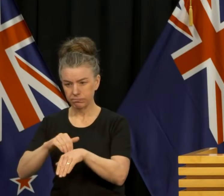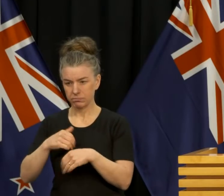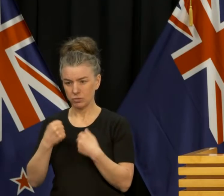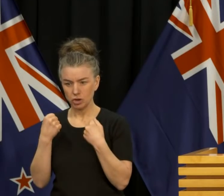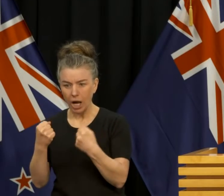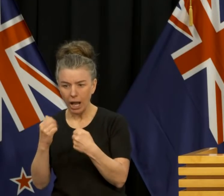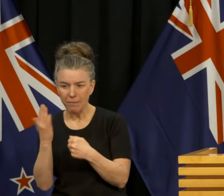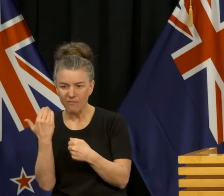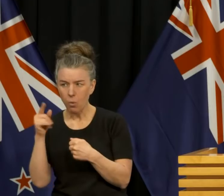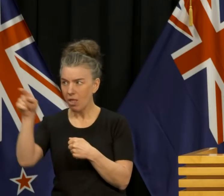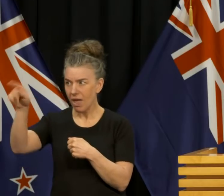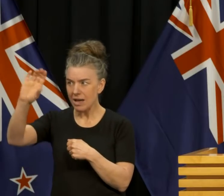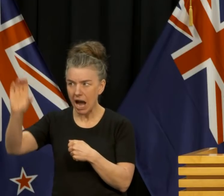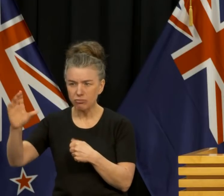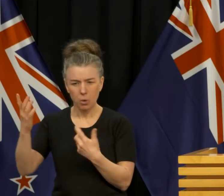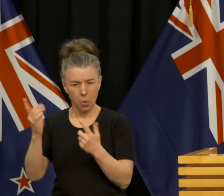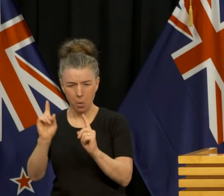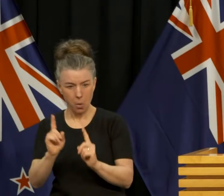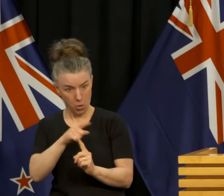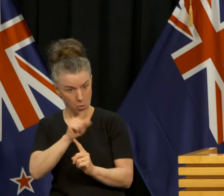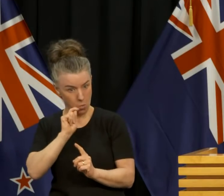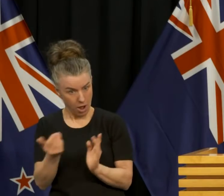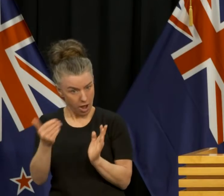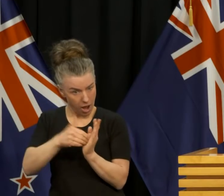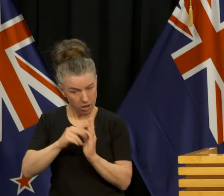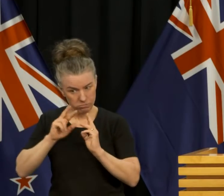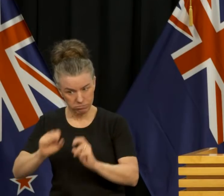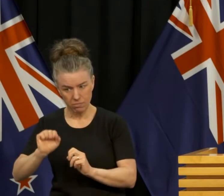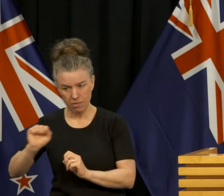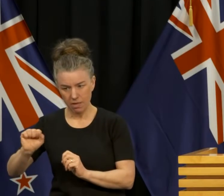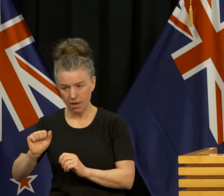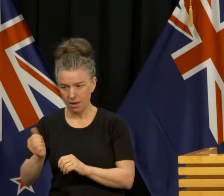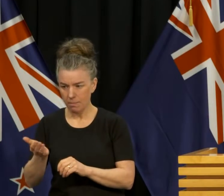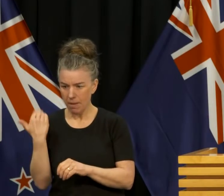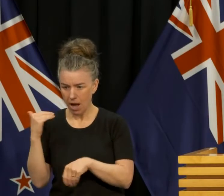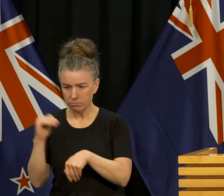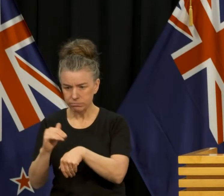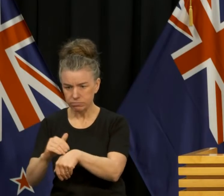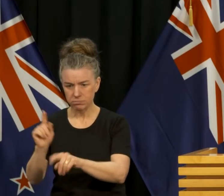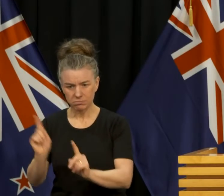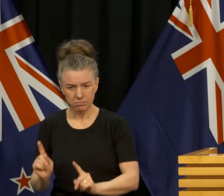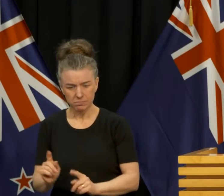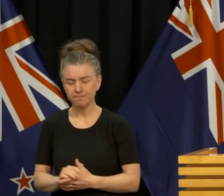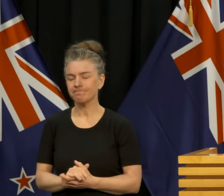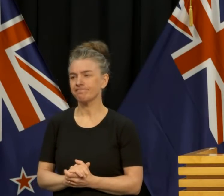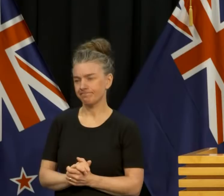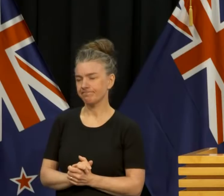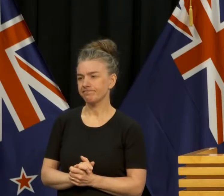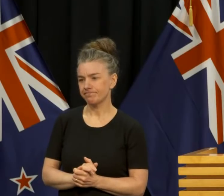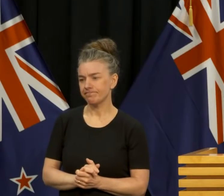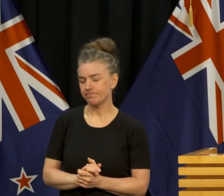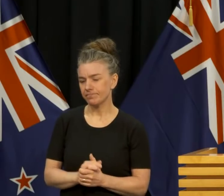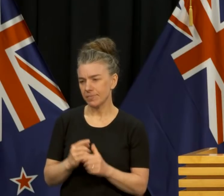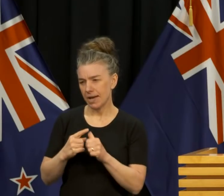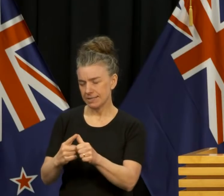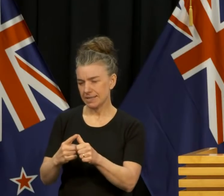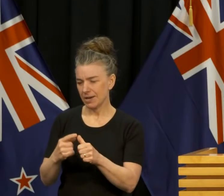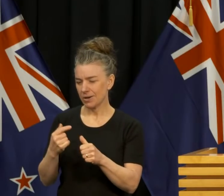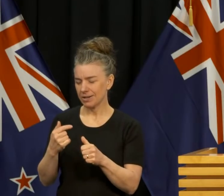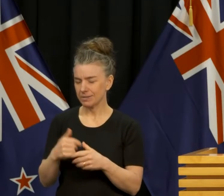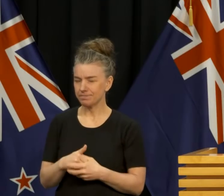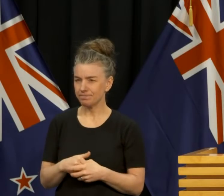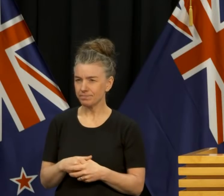not, is that something that you're looking to do? Look, again, there's a whole lot of things that would go into